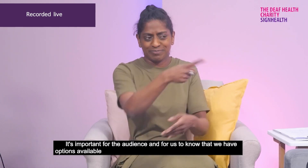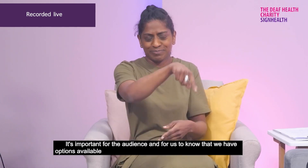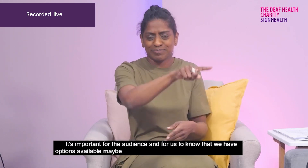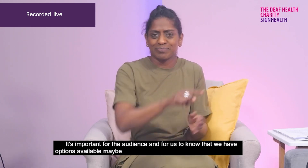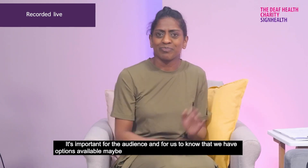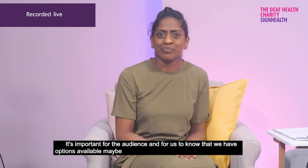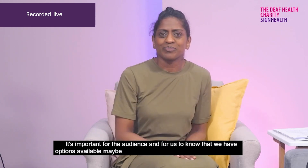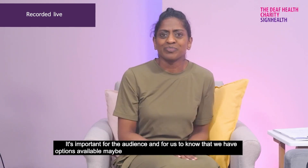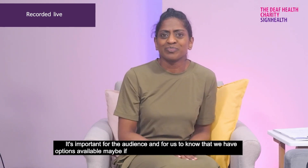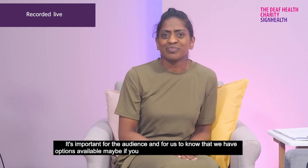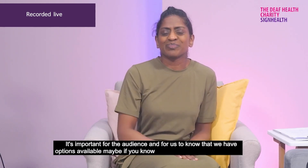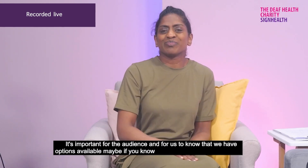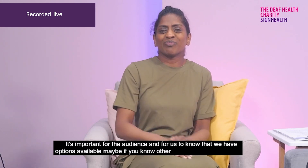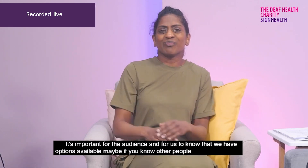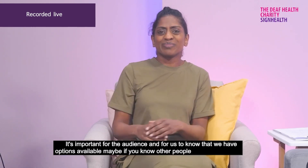share this information with them.